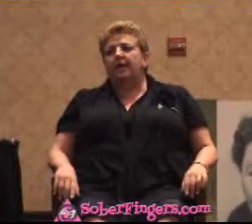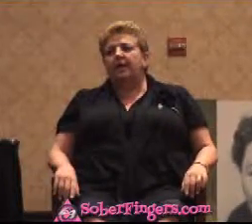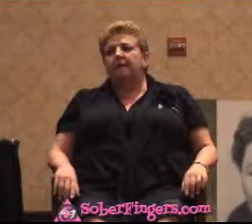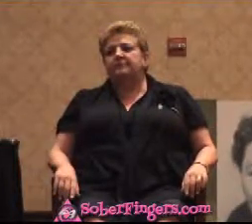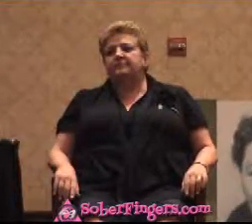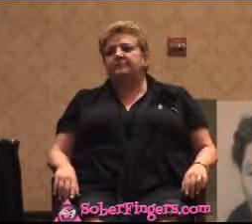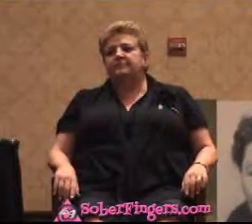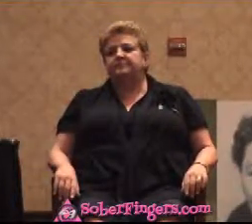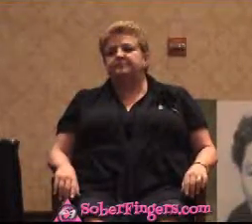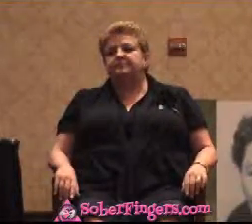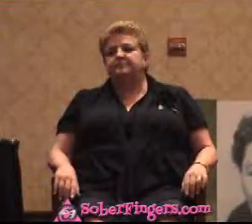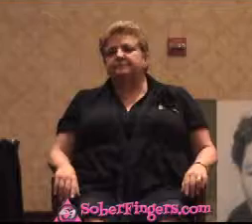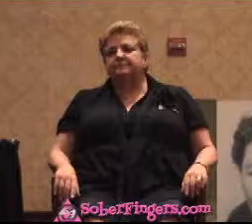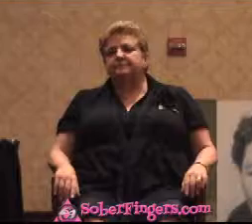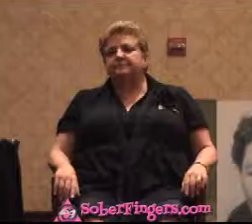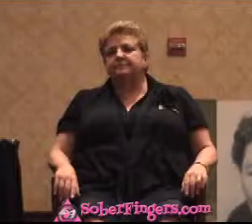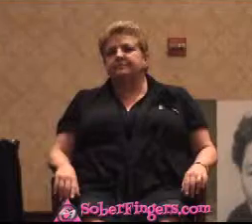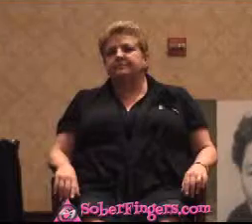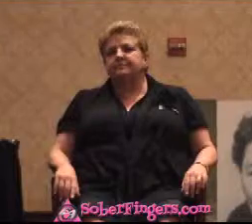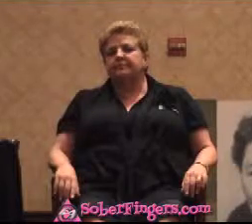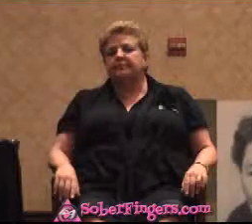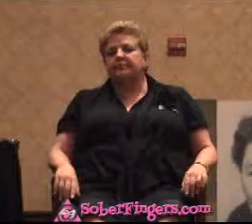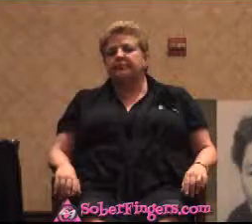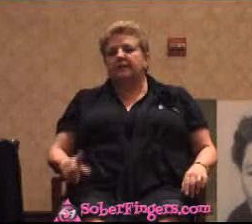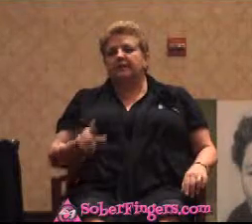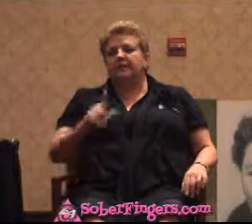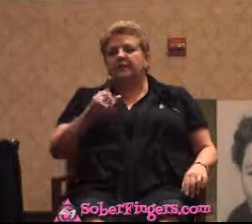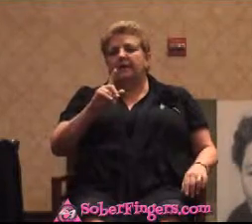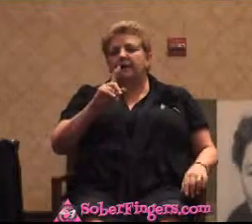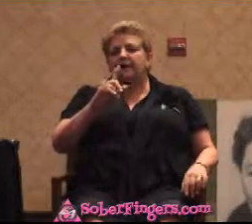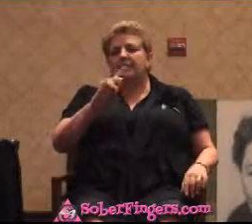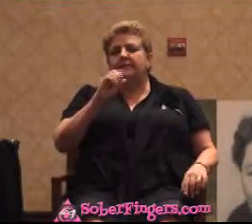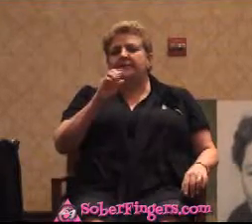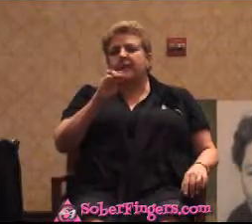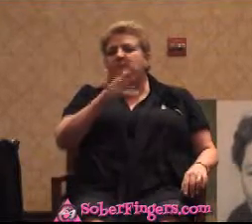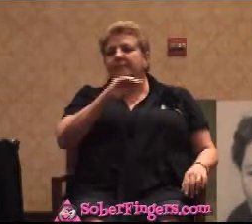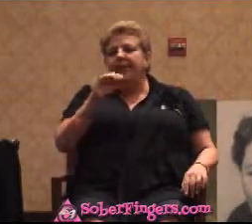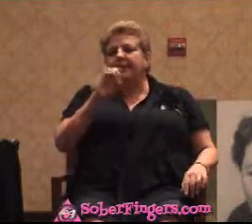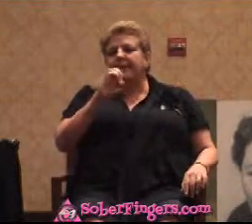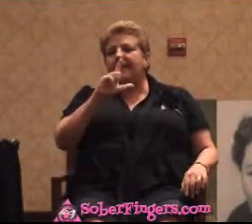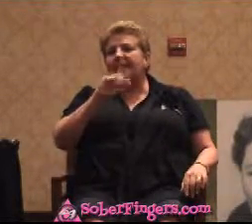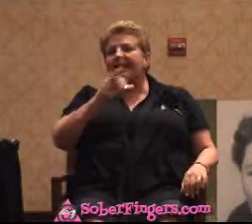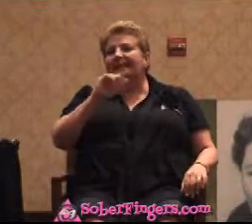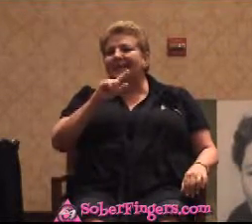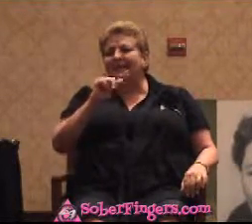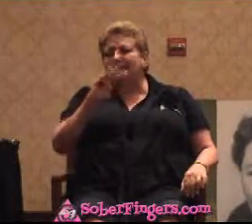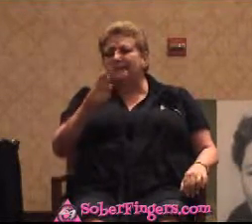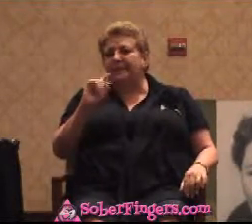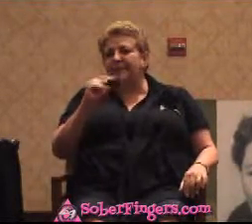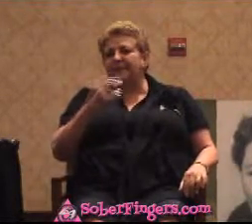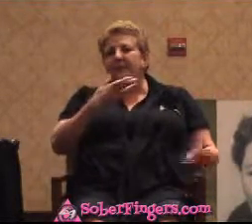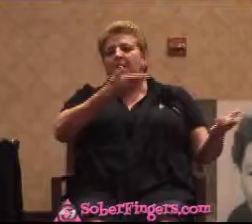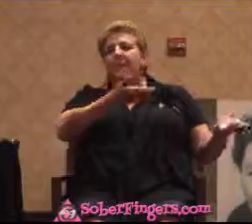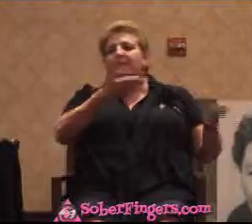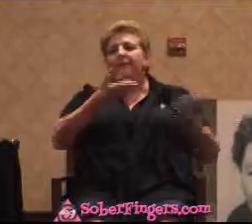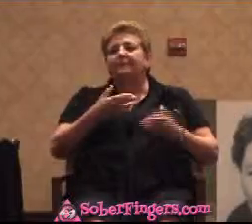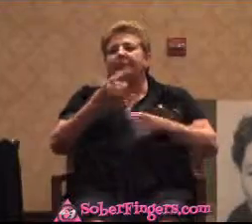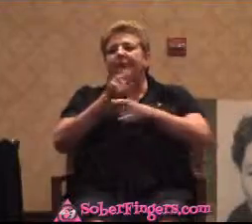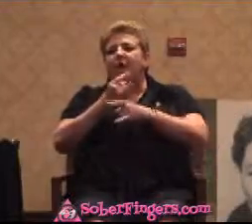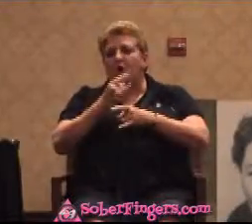Tom and Elizabeth, I talked Elizabeth into bringing me alcohol over to the hospital after I have my daughter. And I'm in the hospital